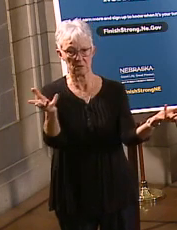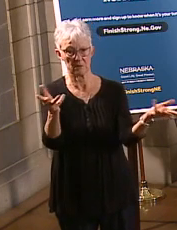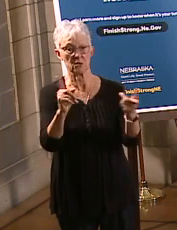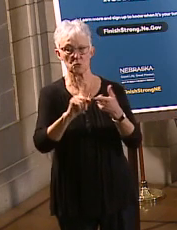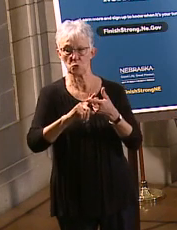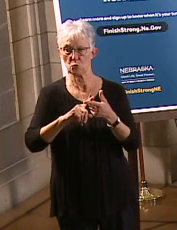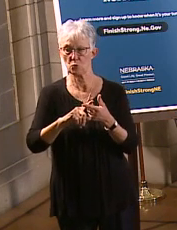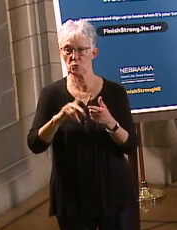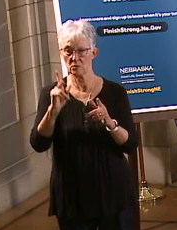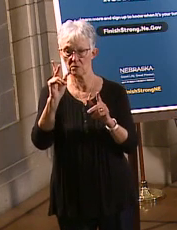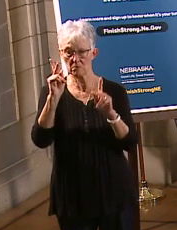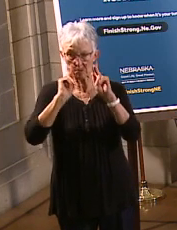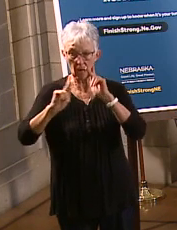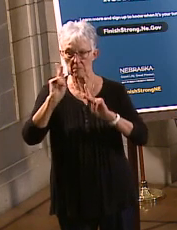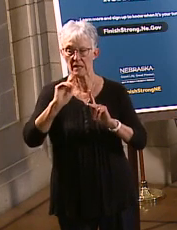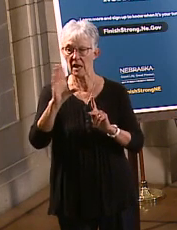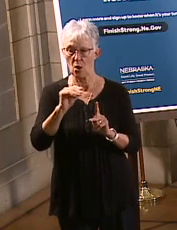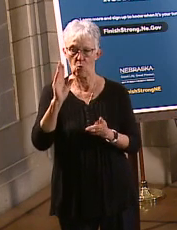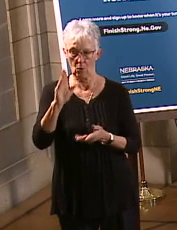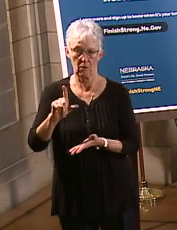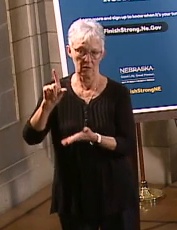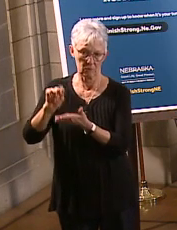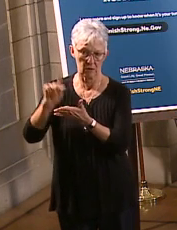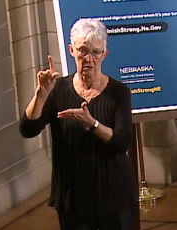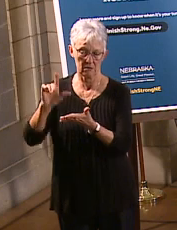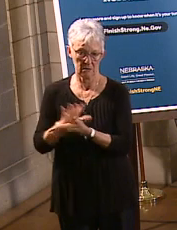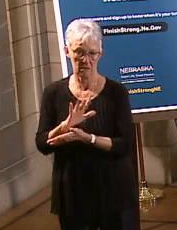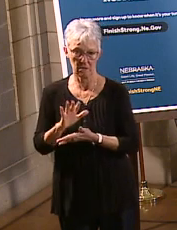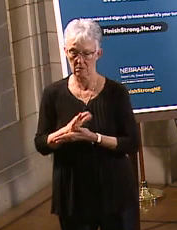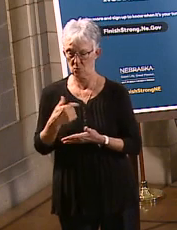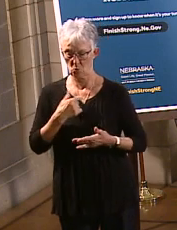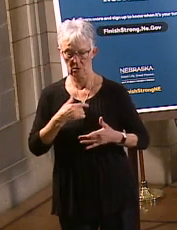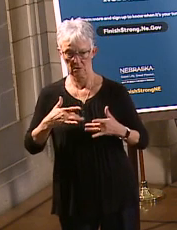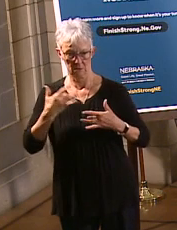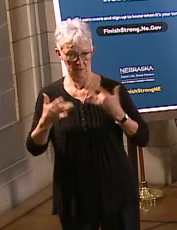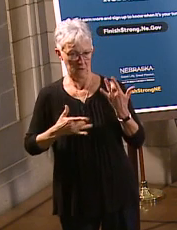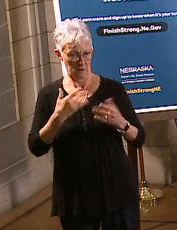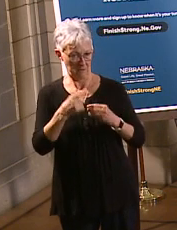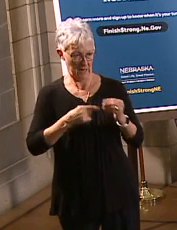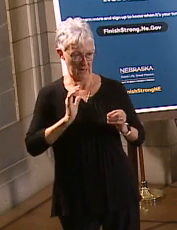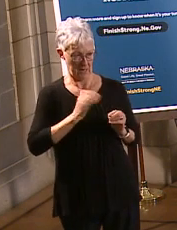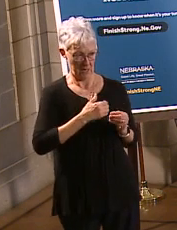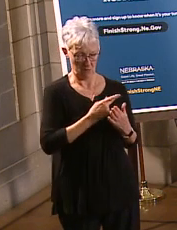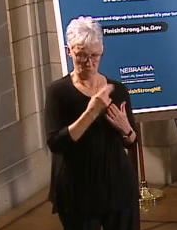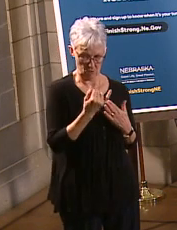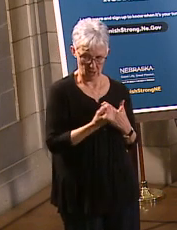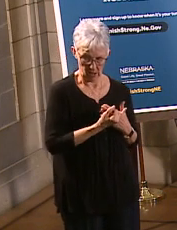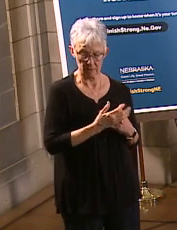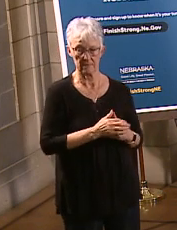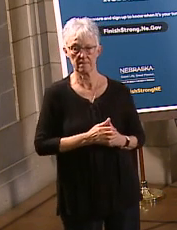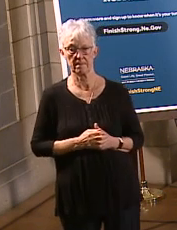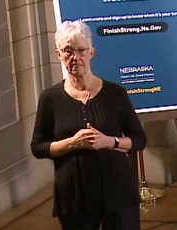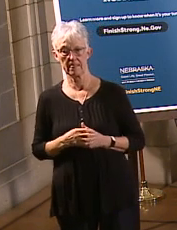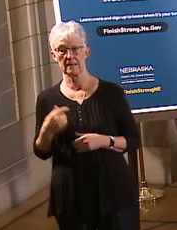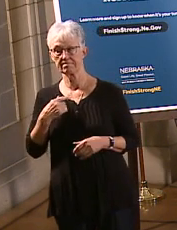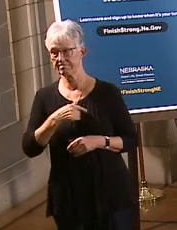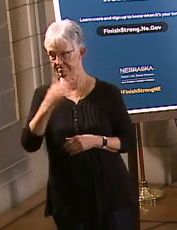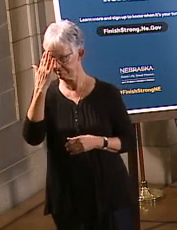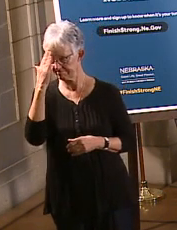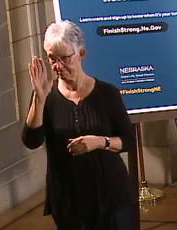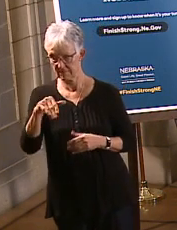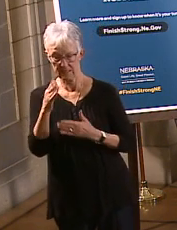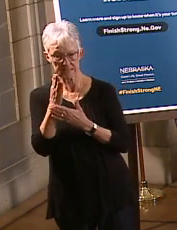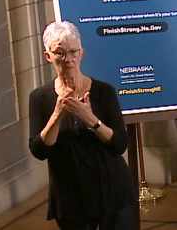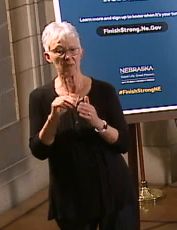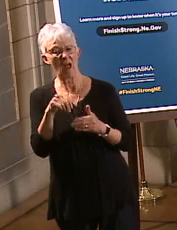we will publish. But overall, we are really, really excited about this project, and we can say that some of the other parameters that